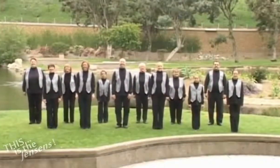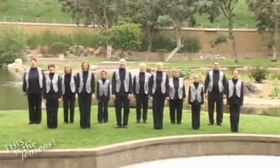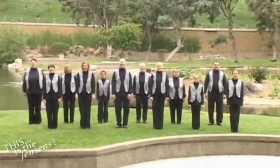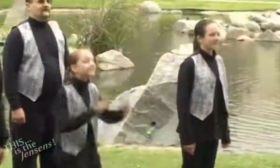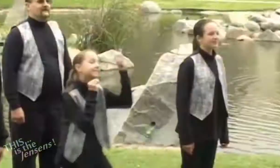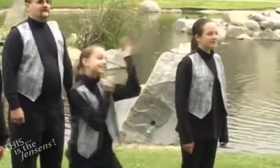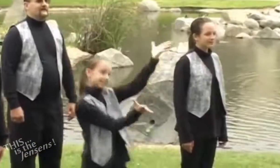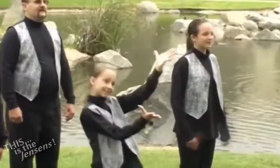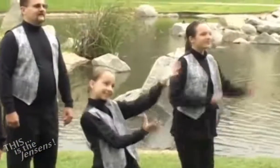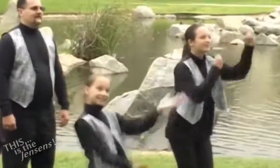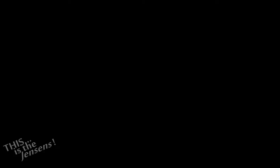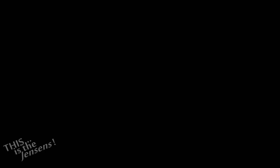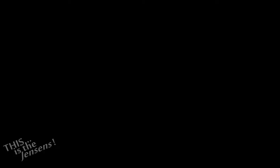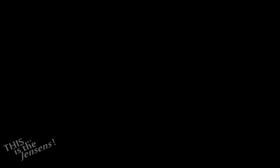churches.